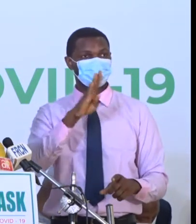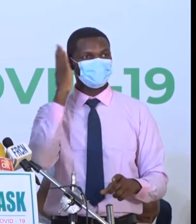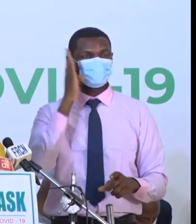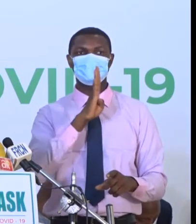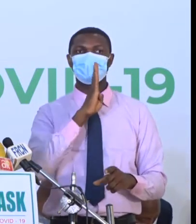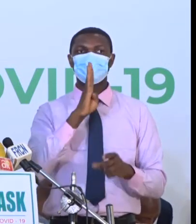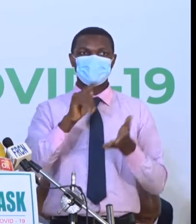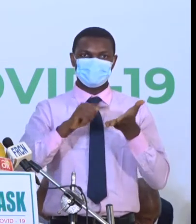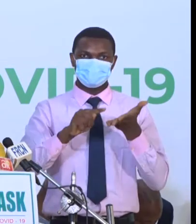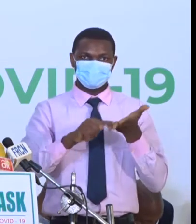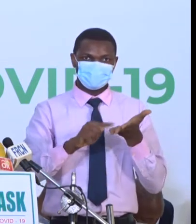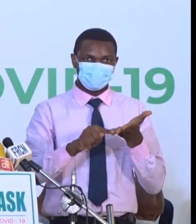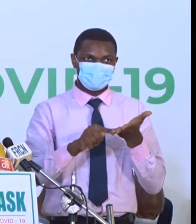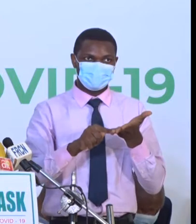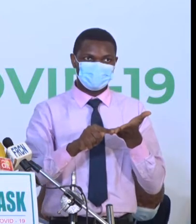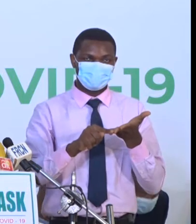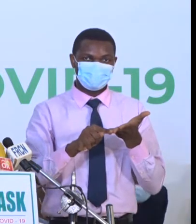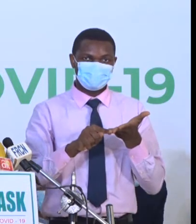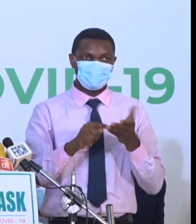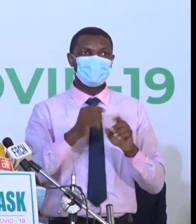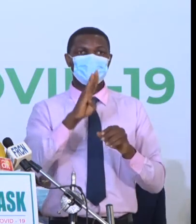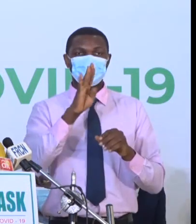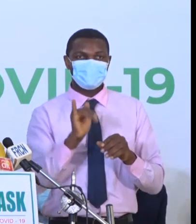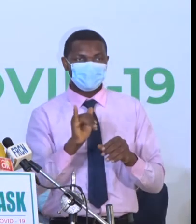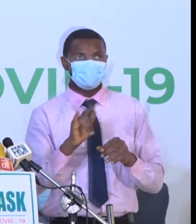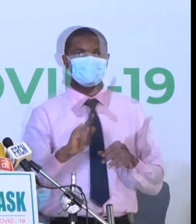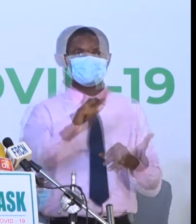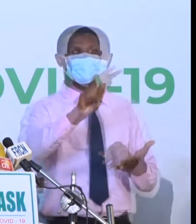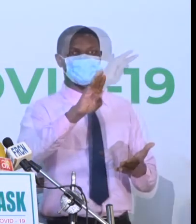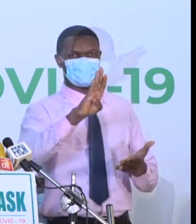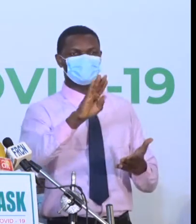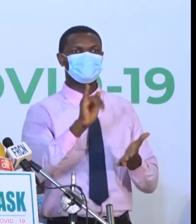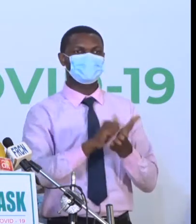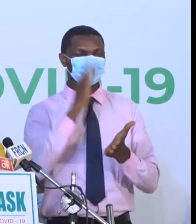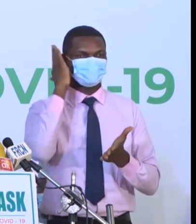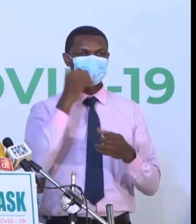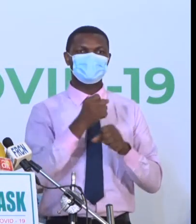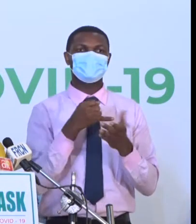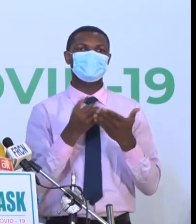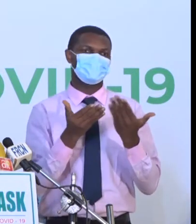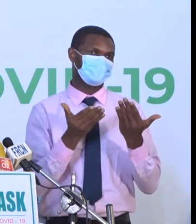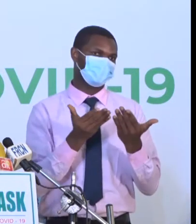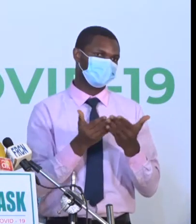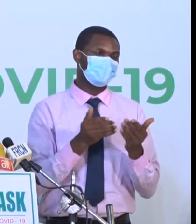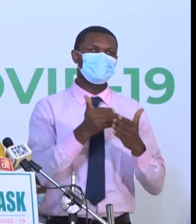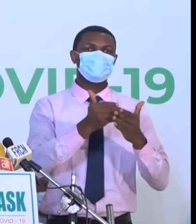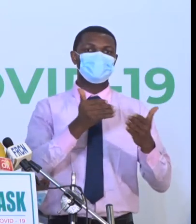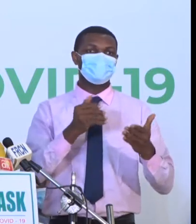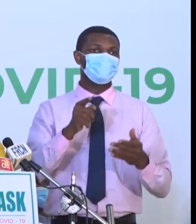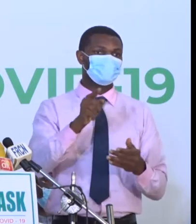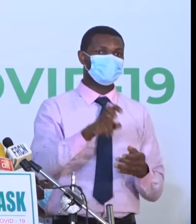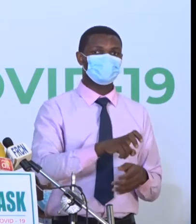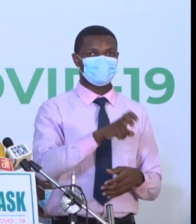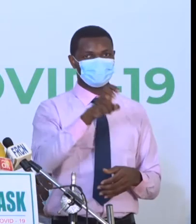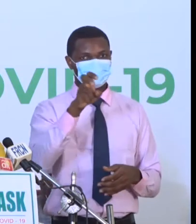verifiable by airlines, by embassies, by countries. Before you travel, please check the